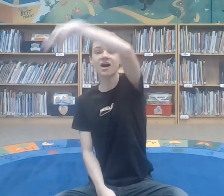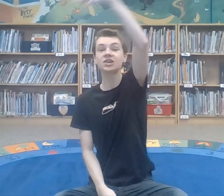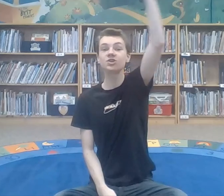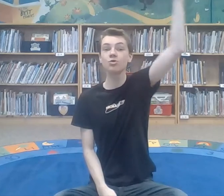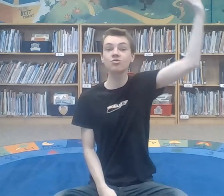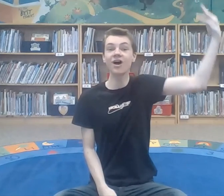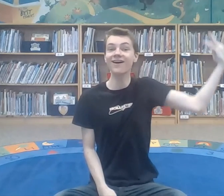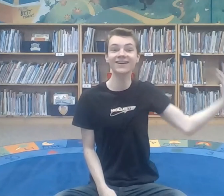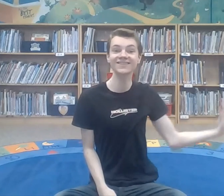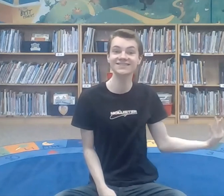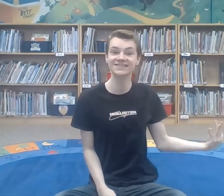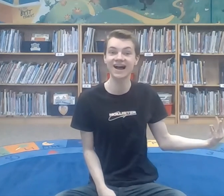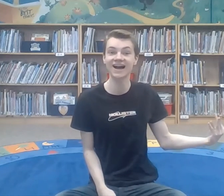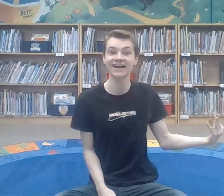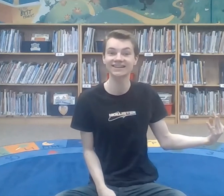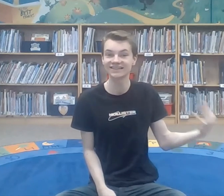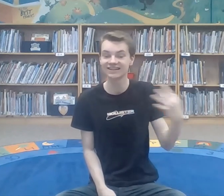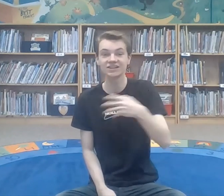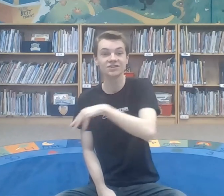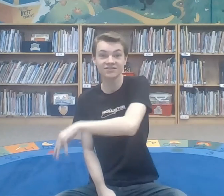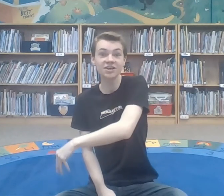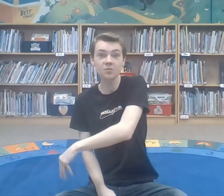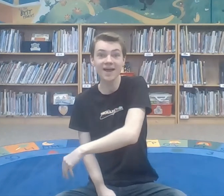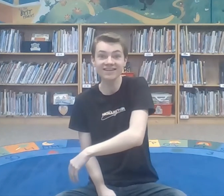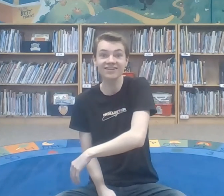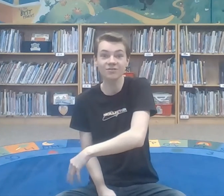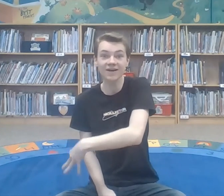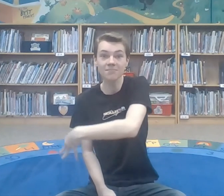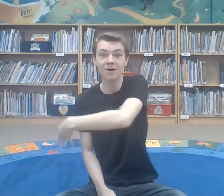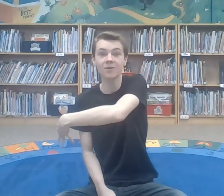a huge arc in the sky, like you're painting the rainbow.